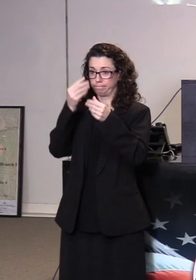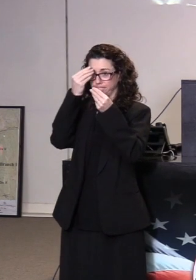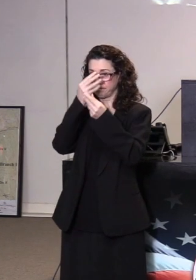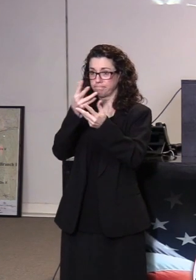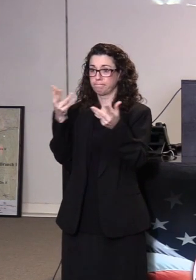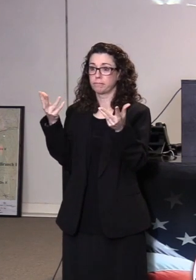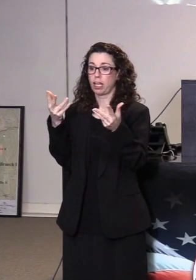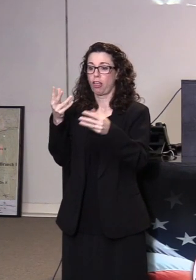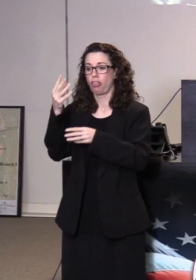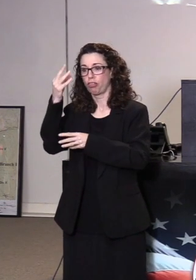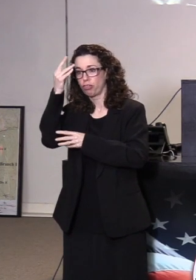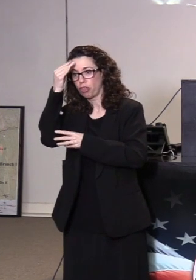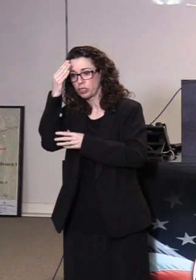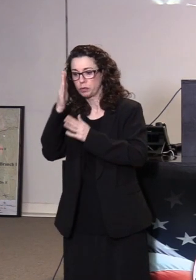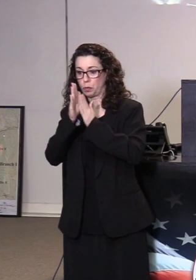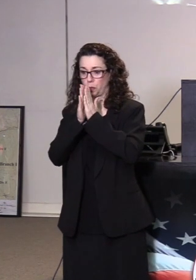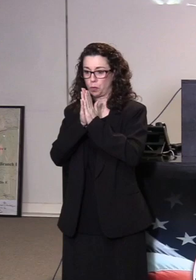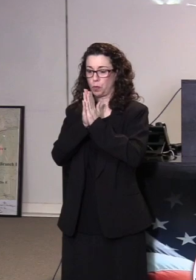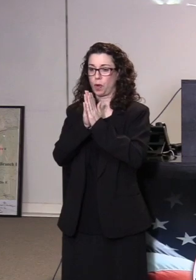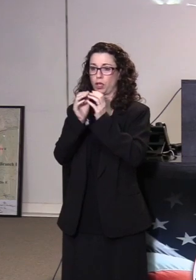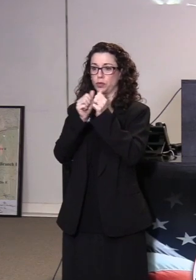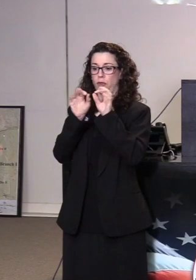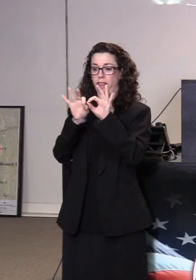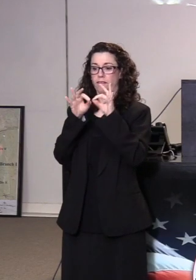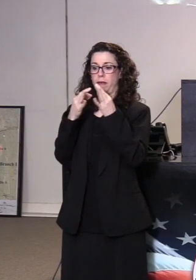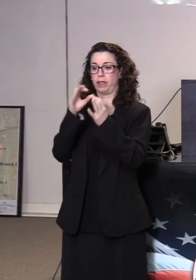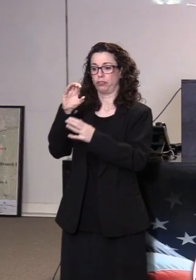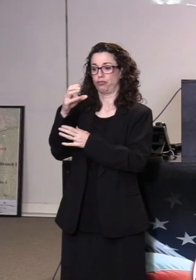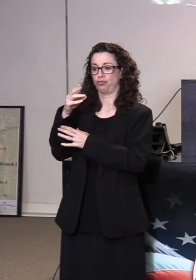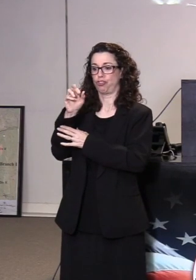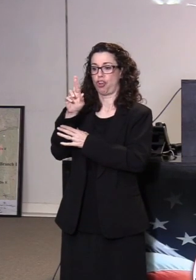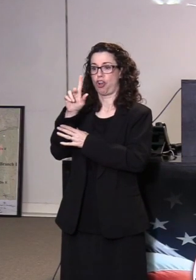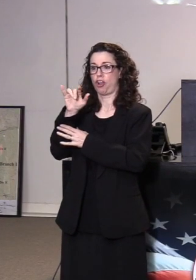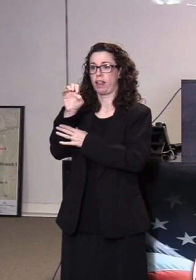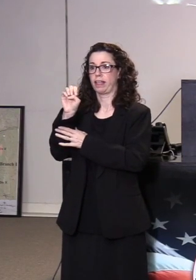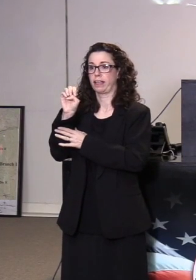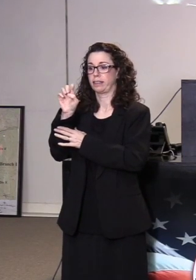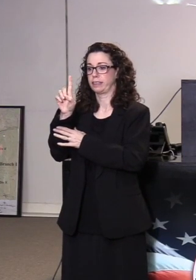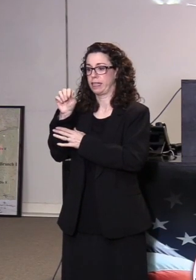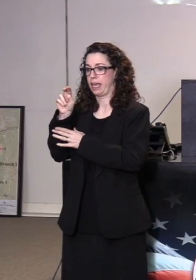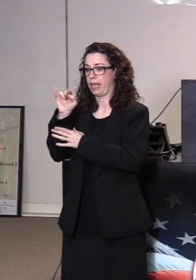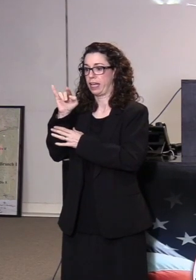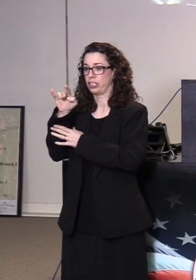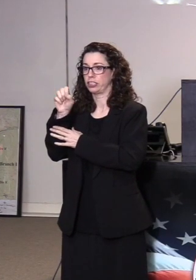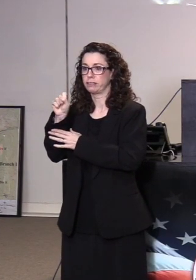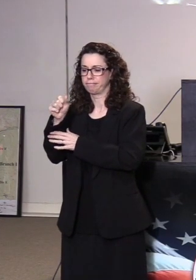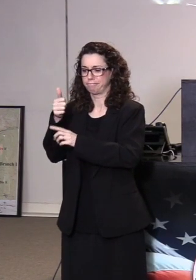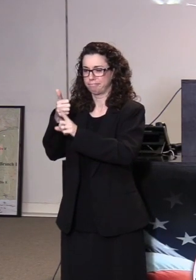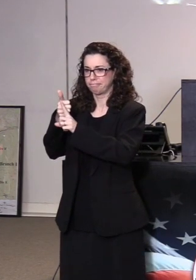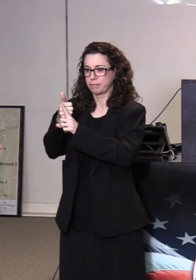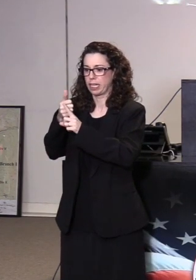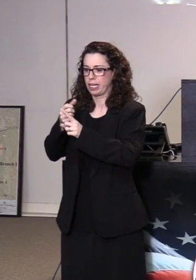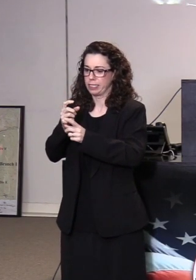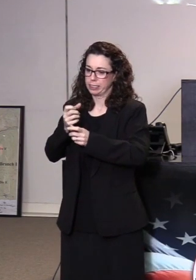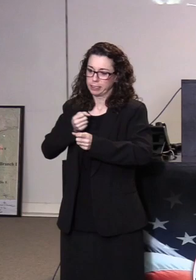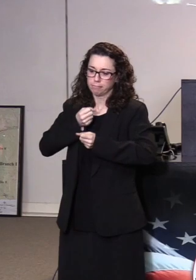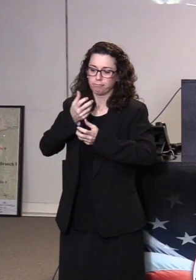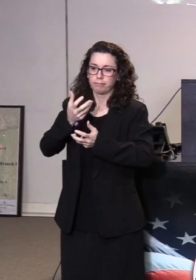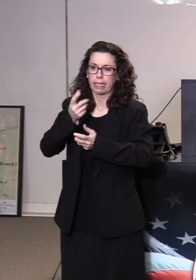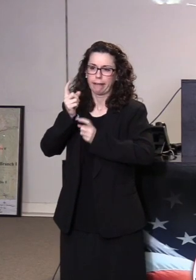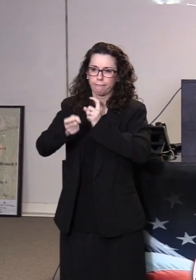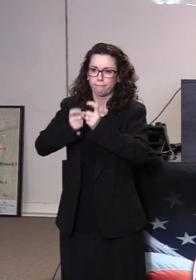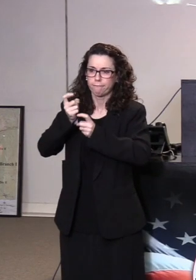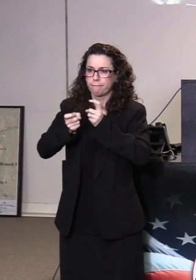prayers are with the family of Mr. Charlie Daniels, a man who poured his life into making others better. He is truly